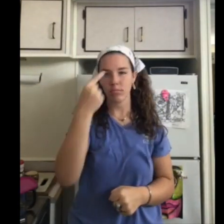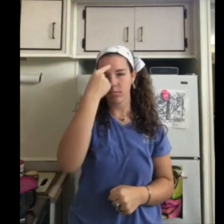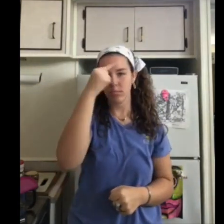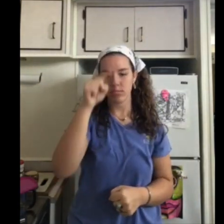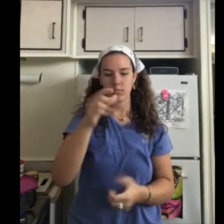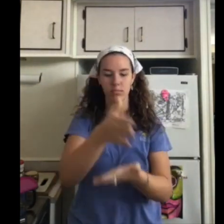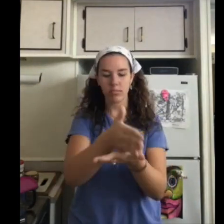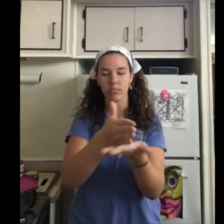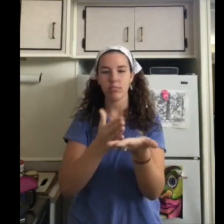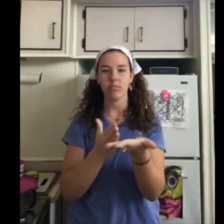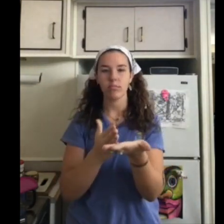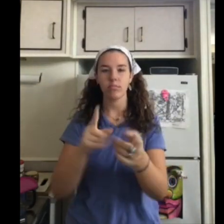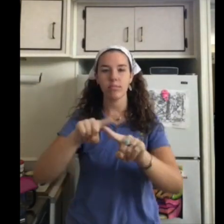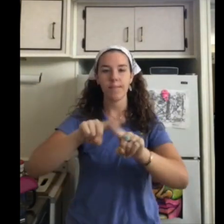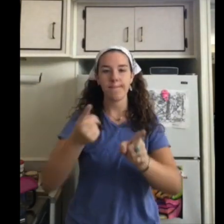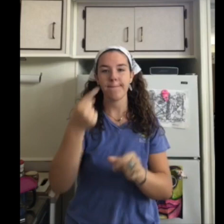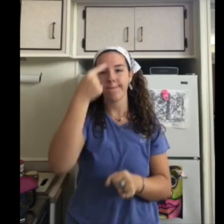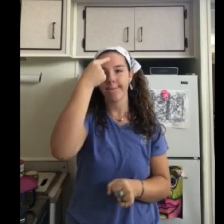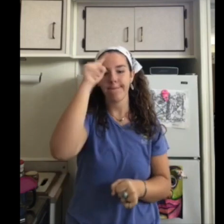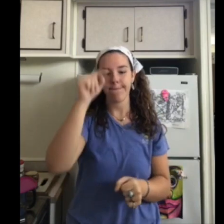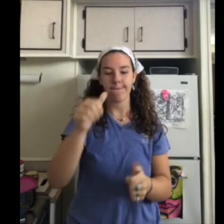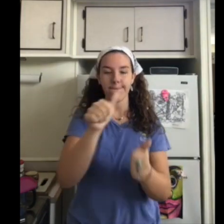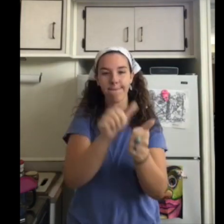some, but for everyone.